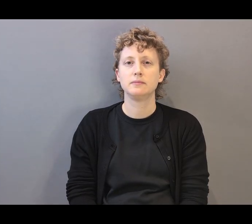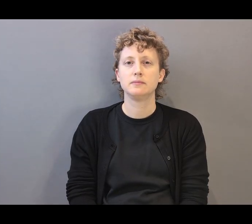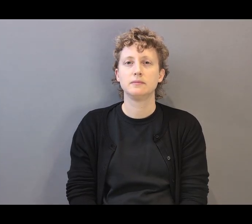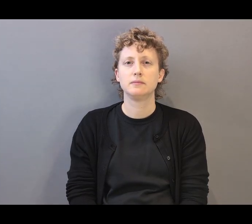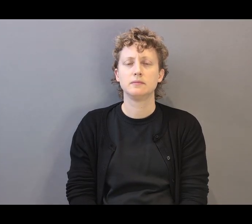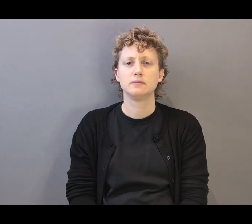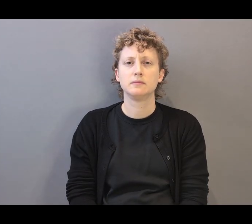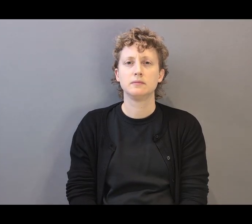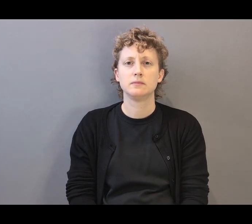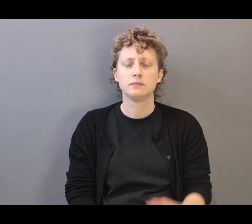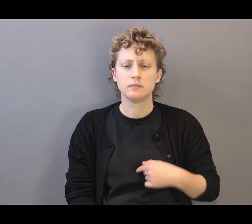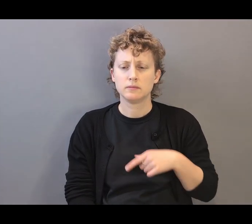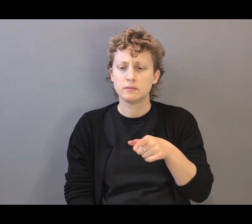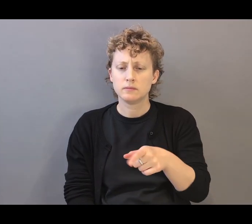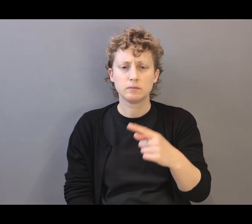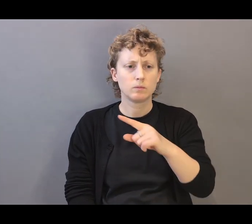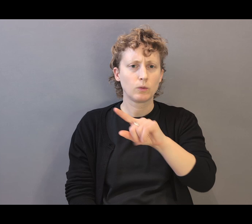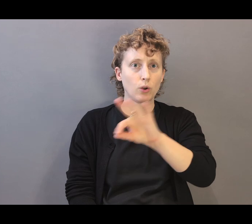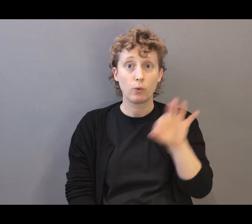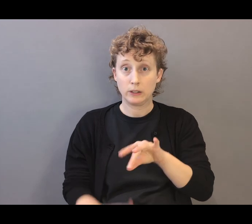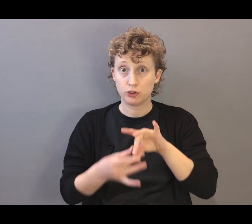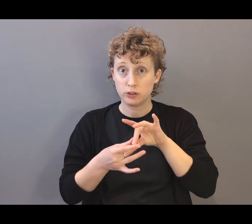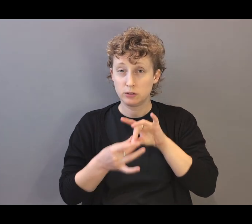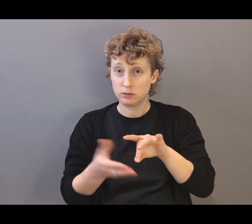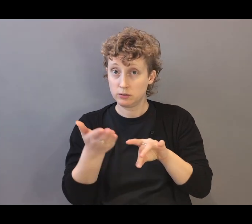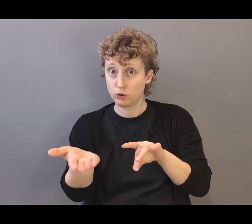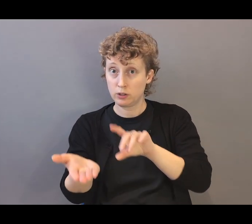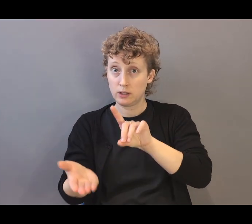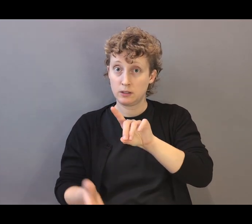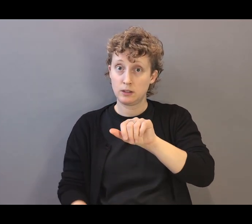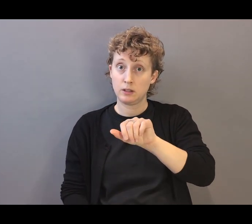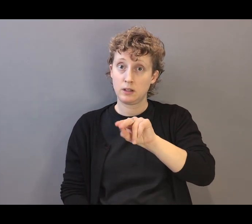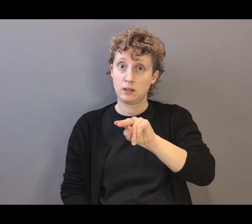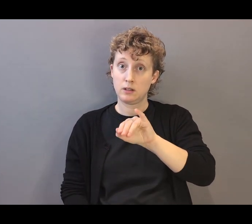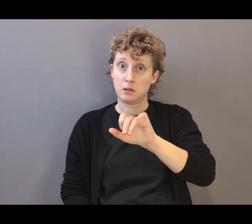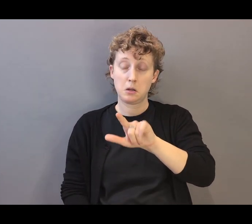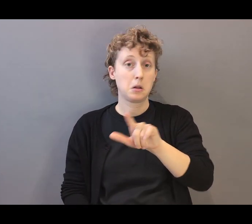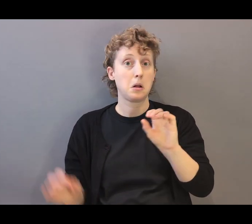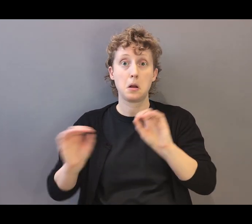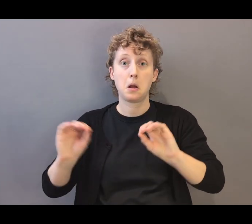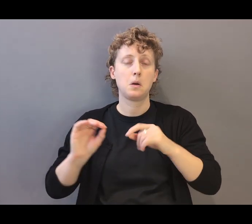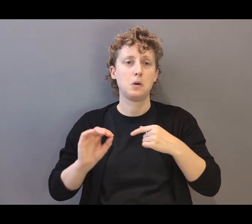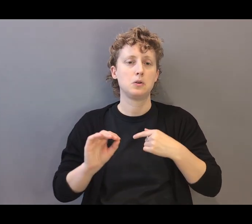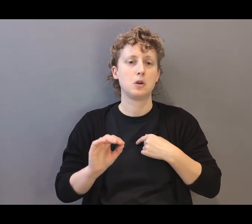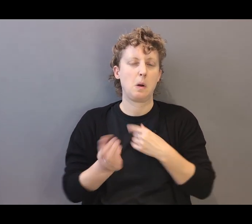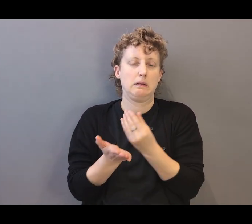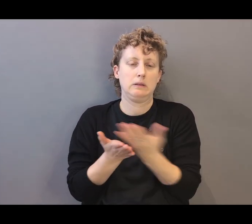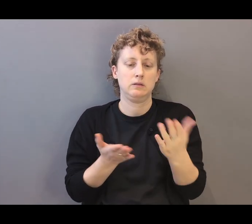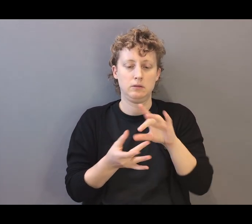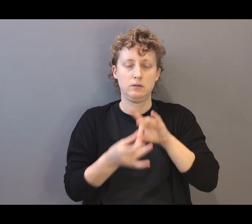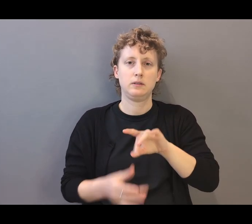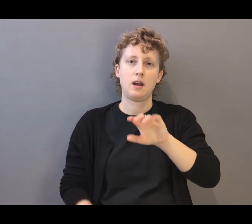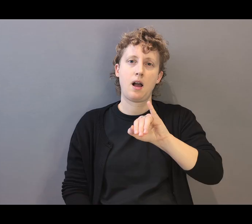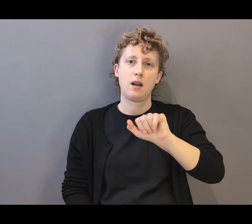any questions for Daniel so far. So I will just make a very brief update from IAAP point of view.